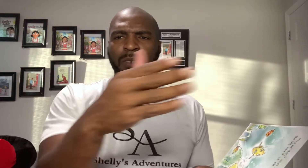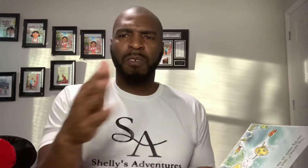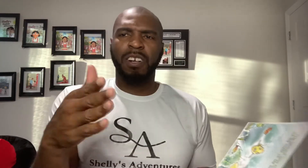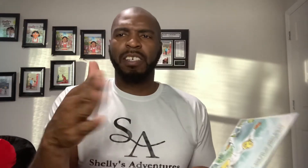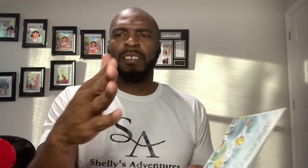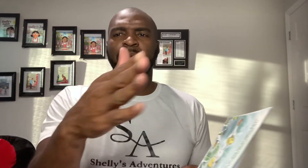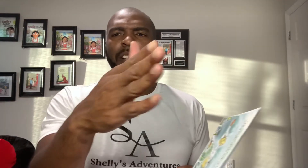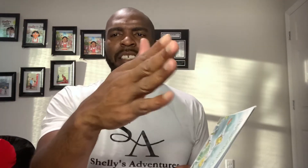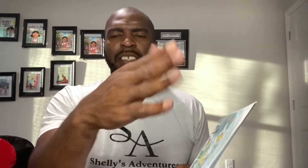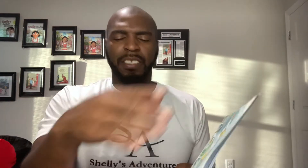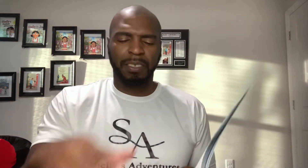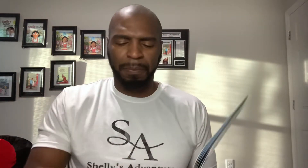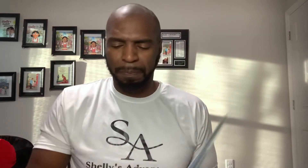water. Fish.